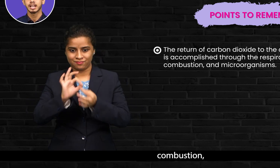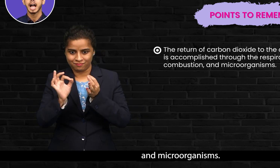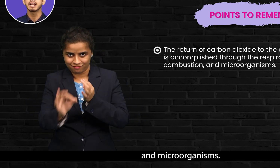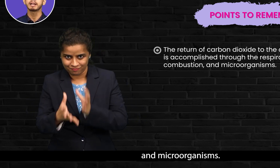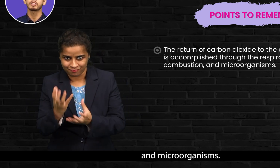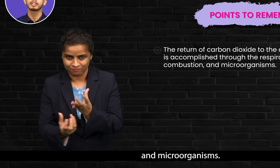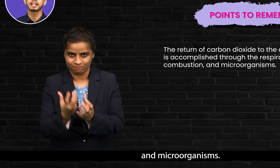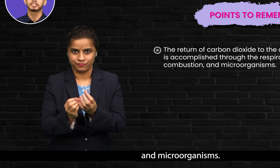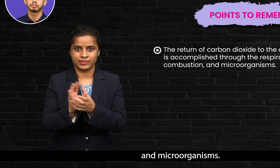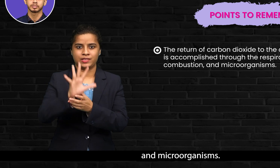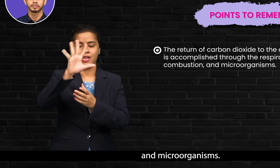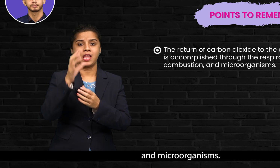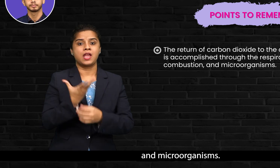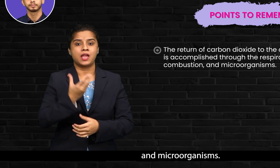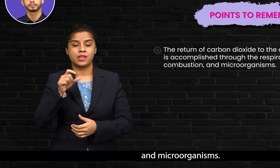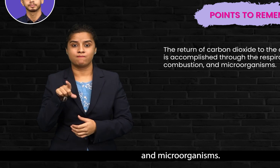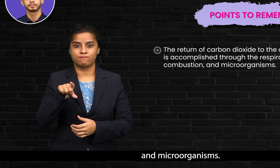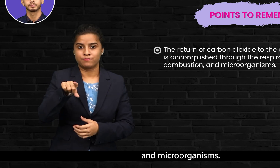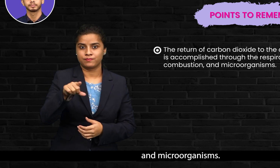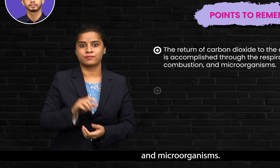combustion, and microorganisms.